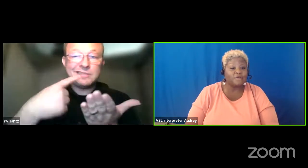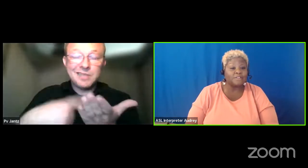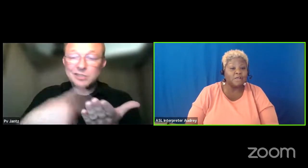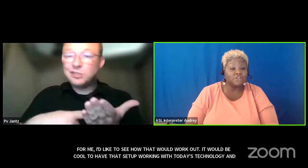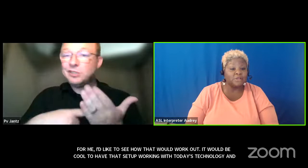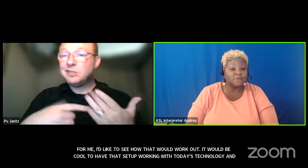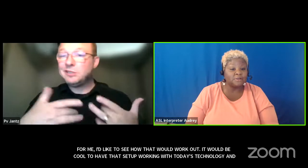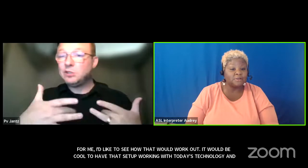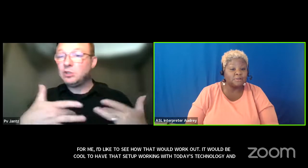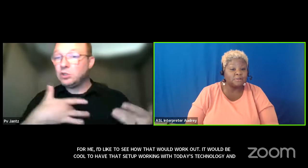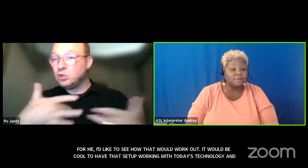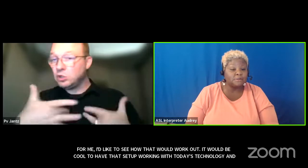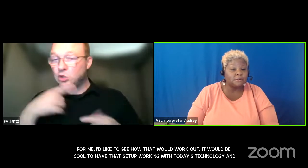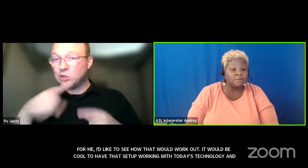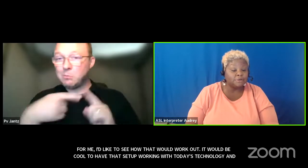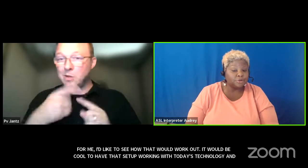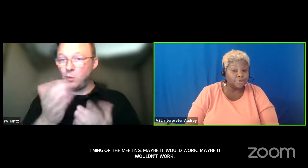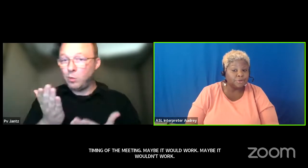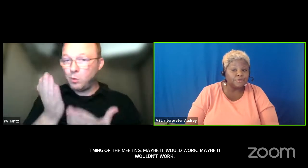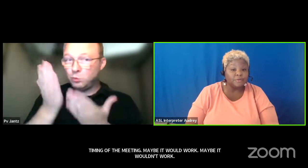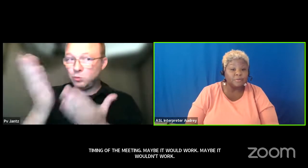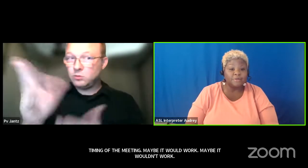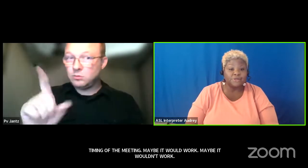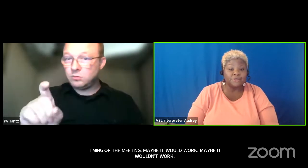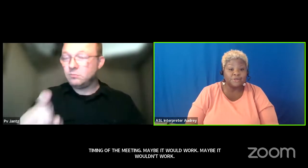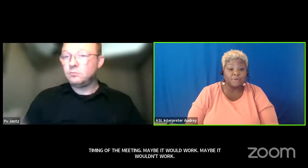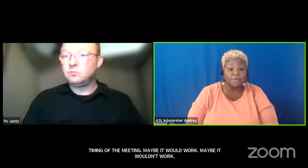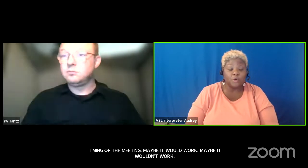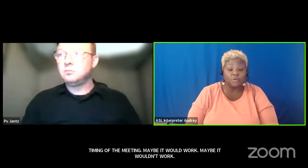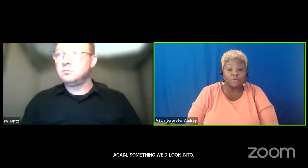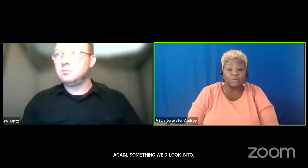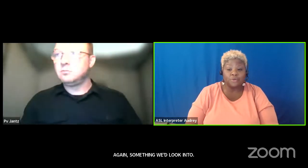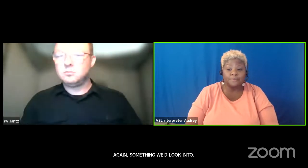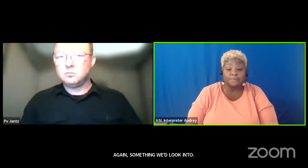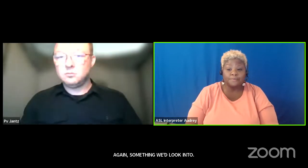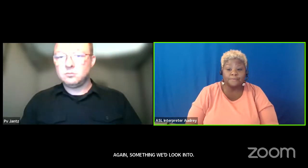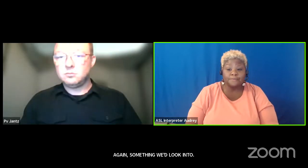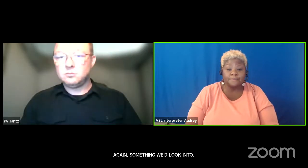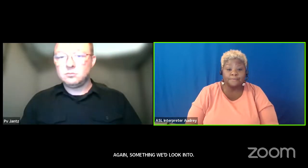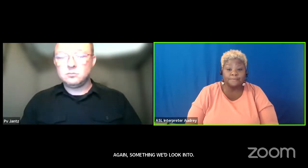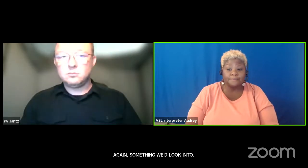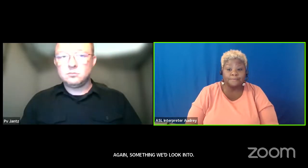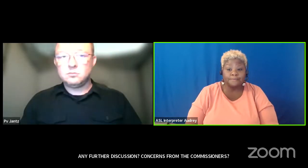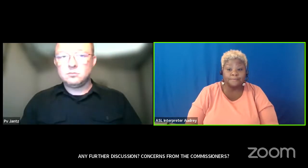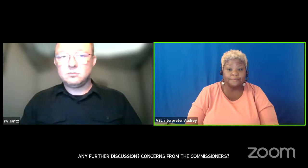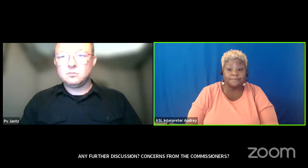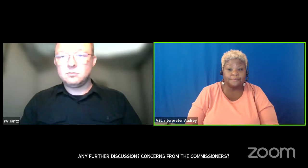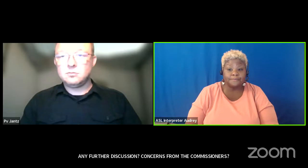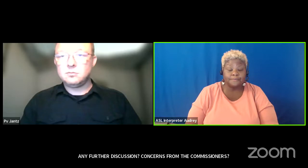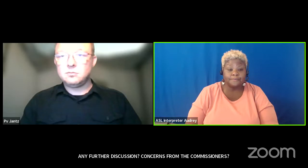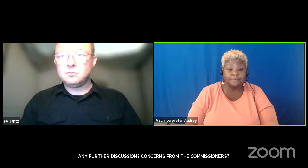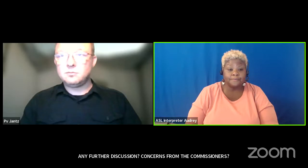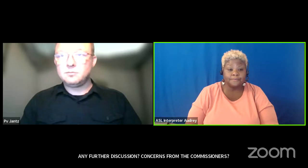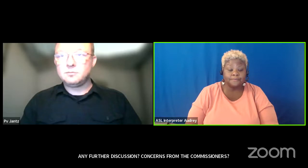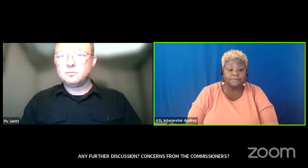Any further discussion? Concerns from the commissioners, proposals?